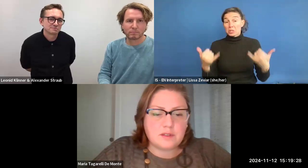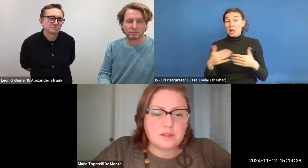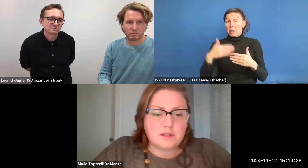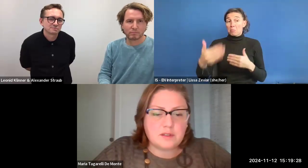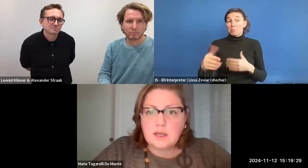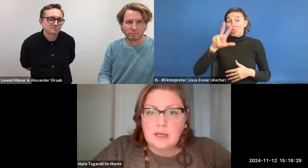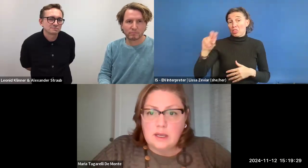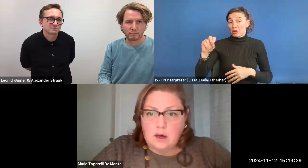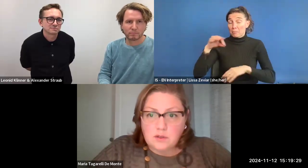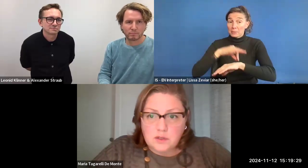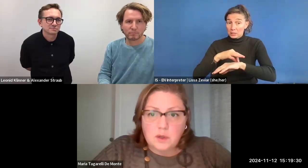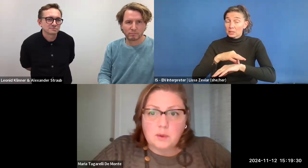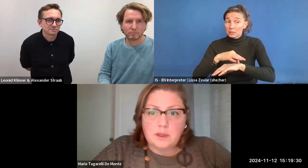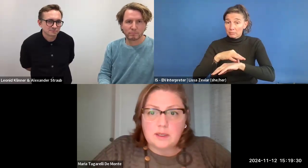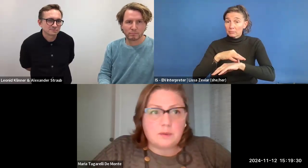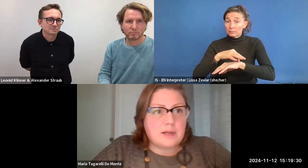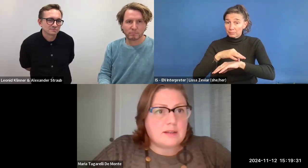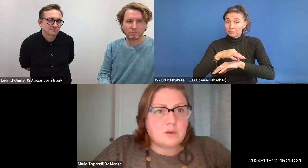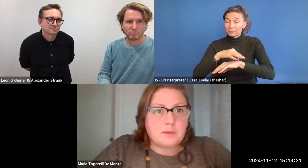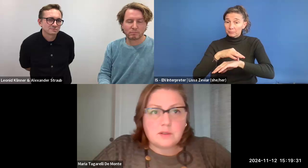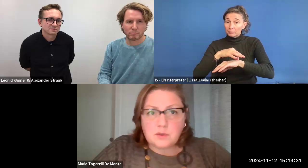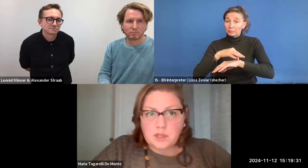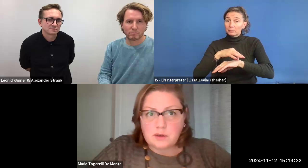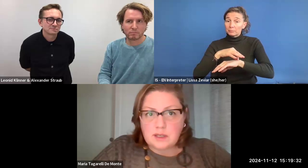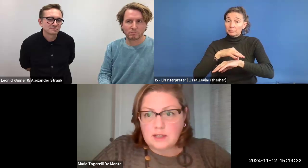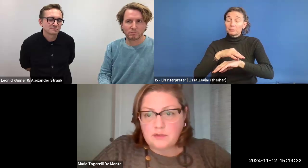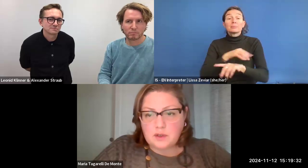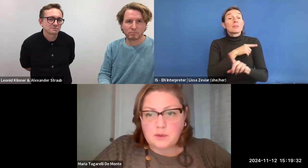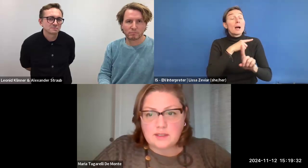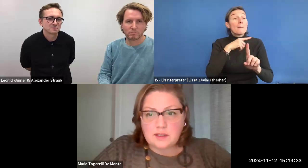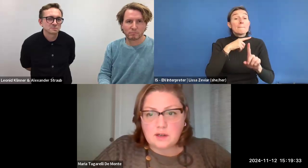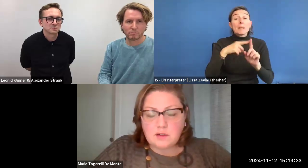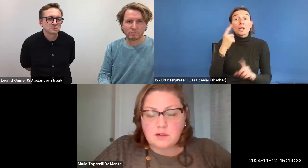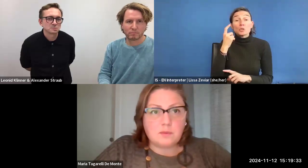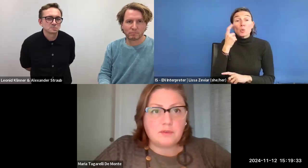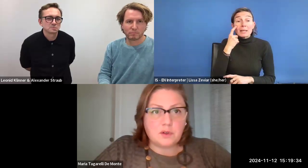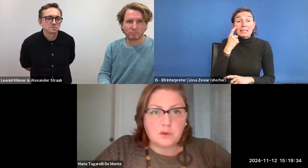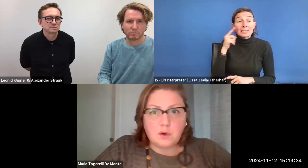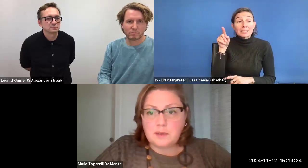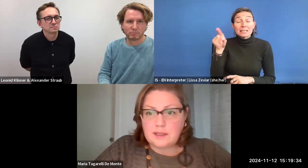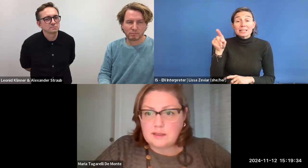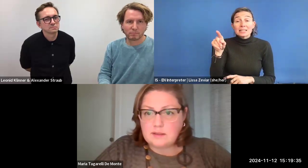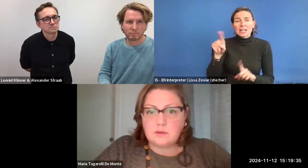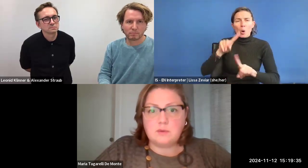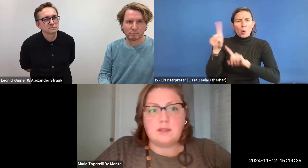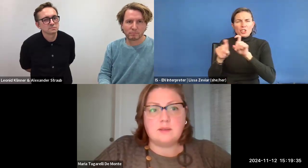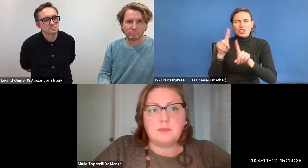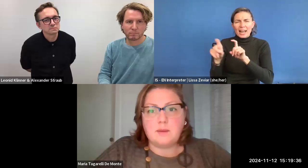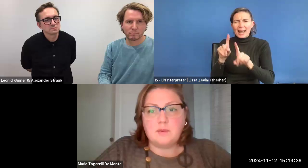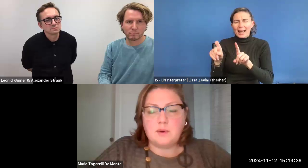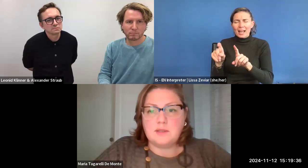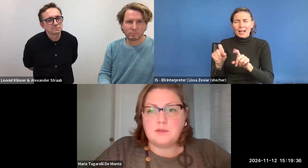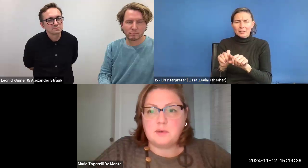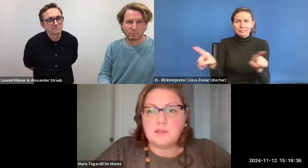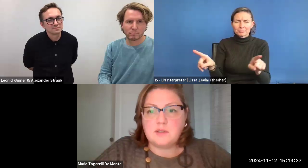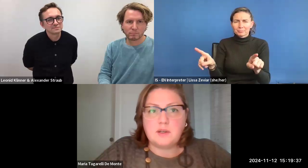all of the speakers. Also, I would ask Tobias to share the link for the questionnaire. So before you go, please do take